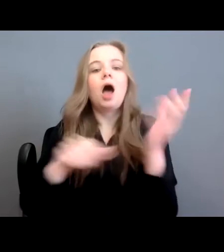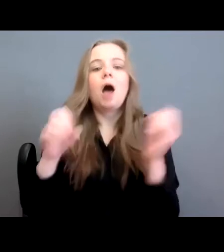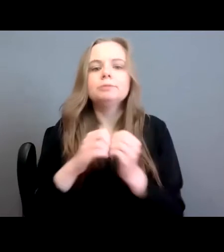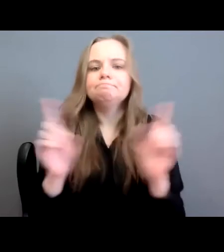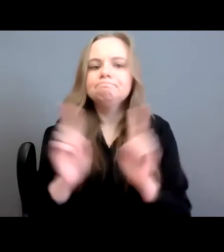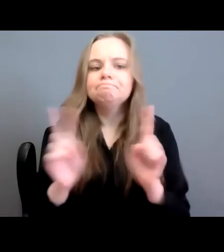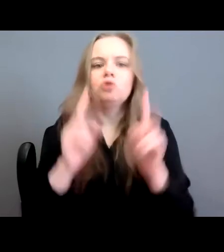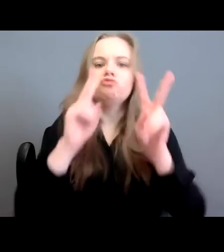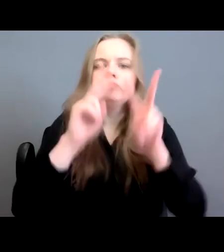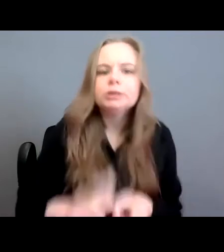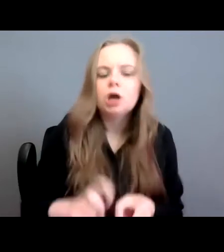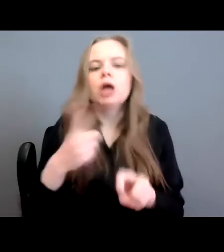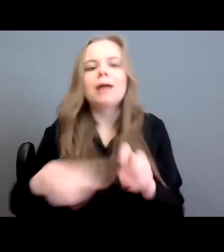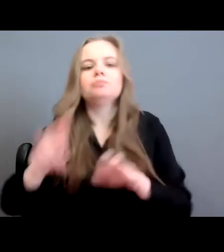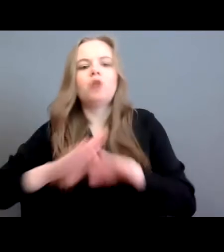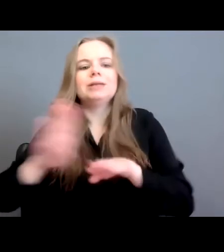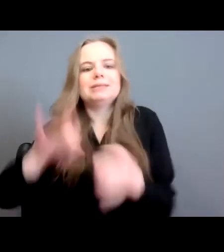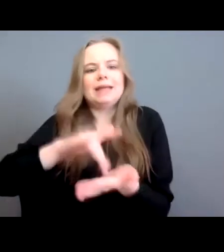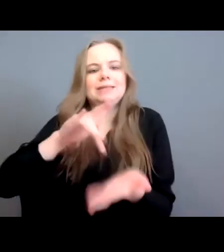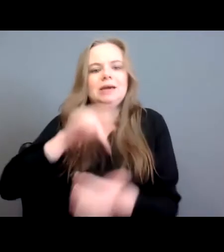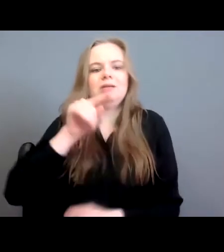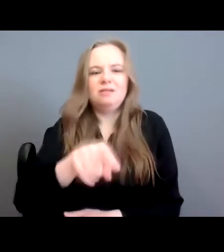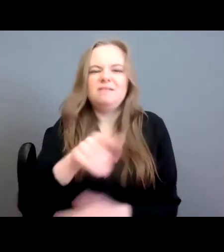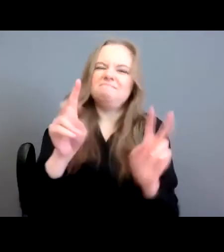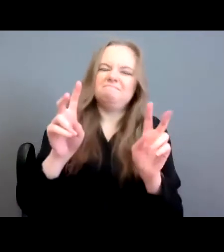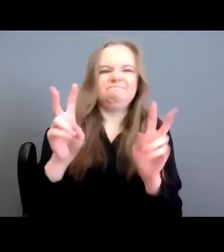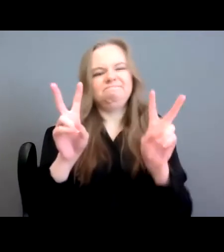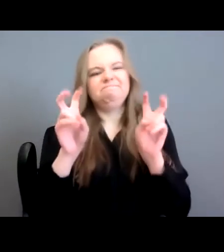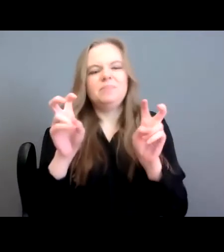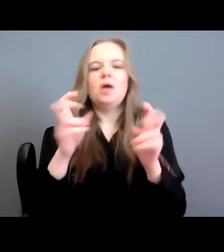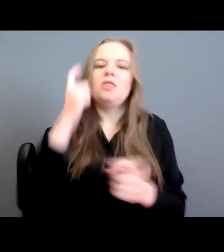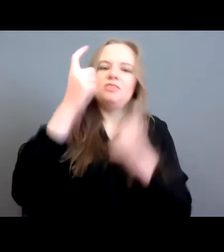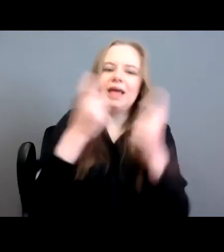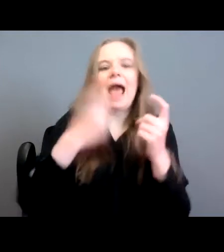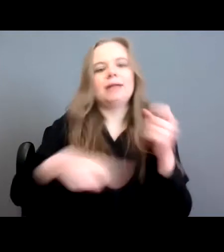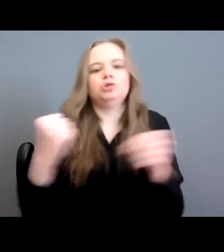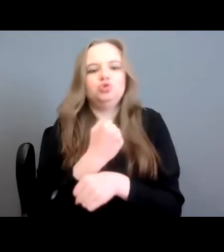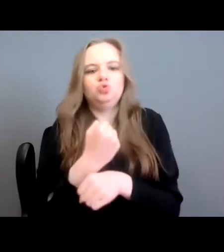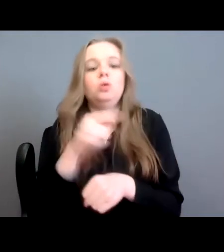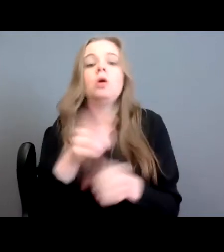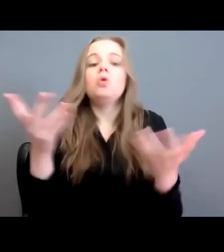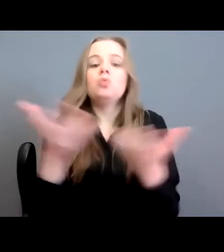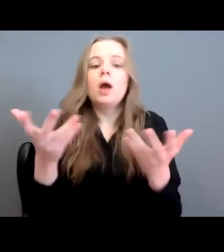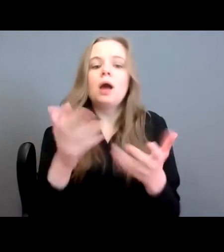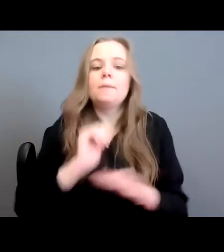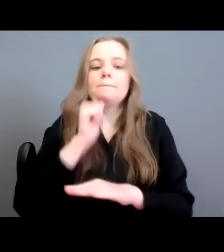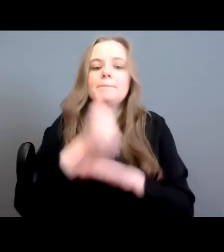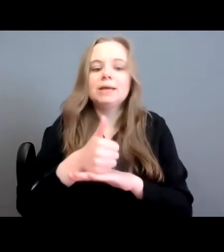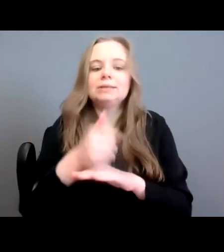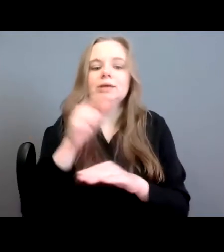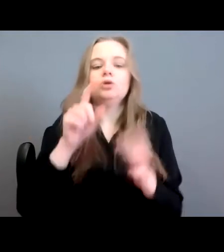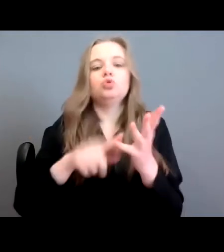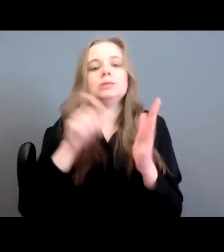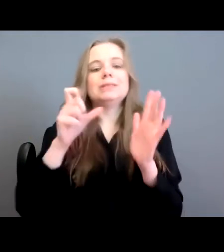research and practice centre, a think and do tank, if you like, based out of UCL in East London. And we grew out of the legacy